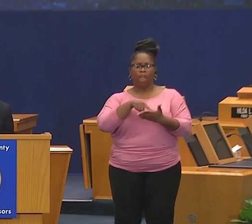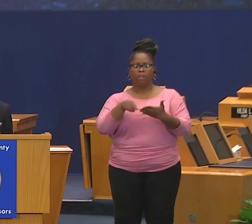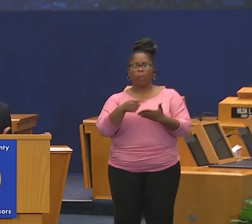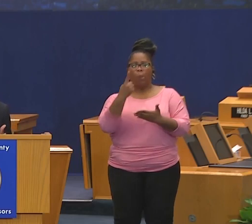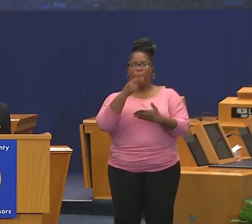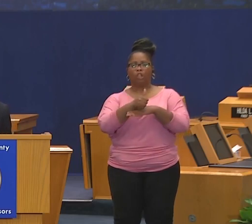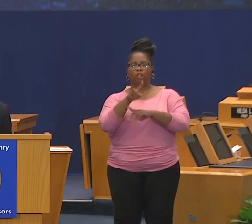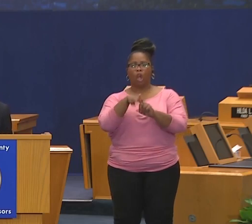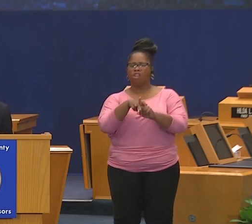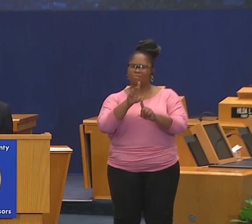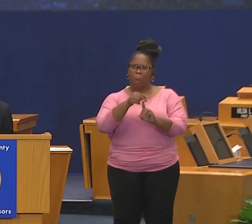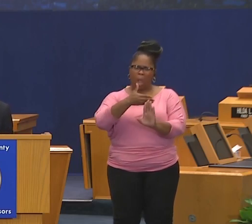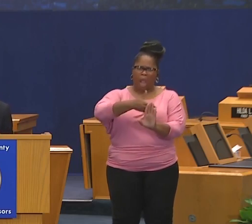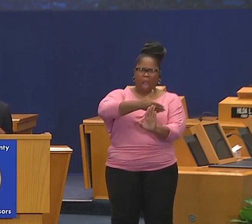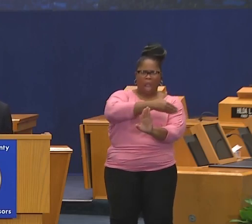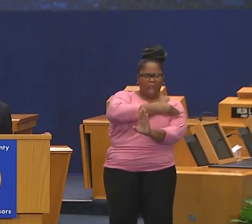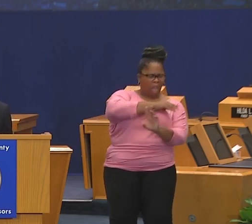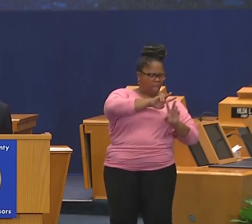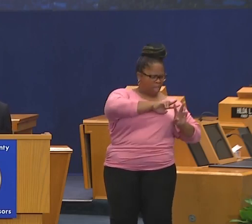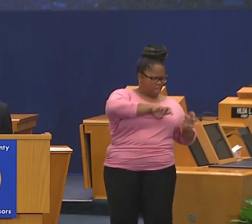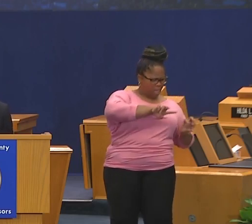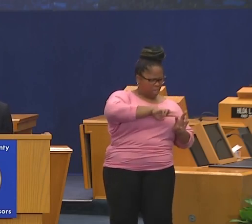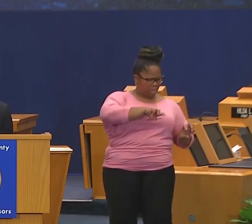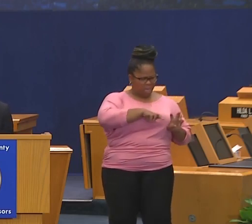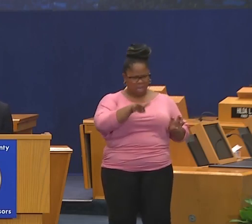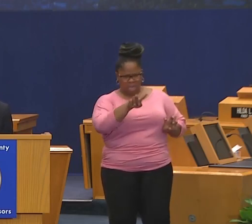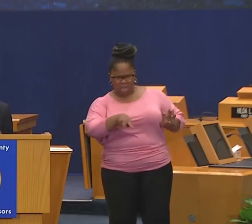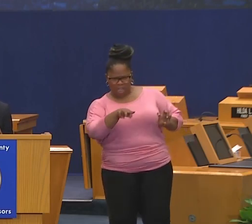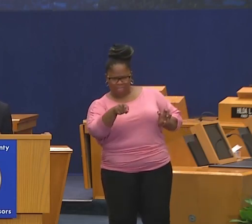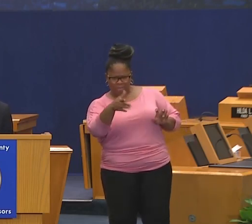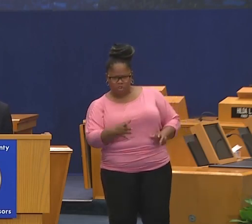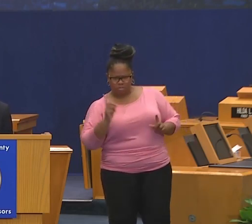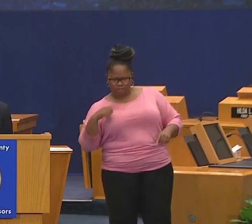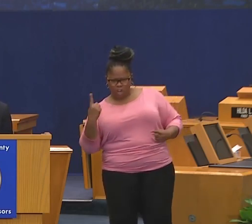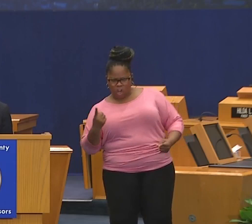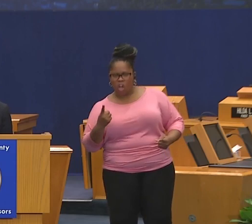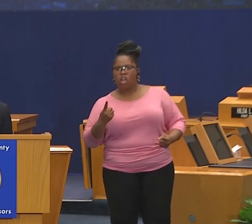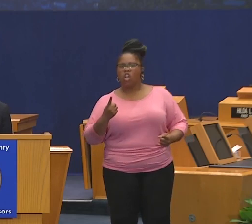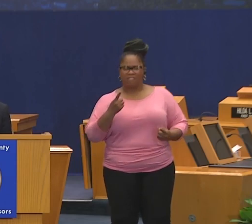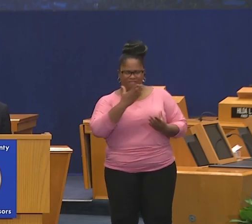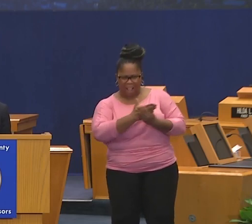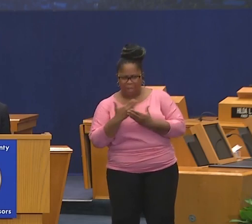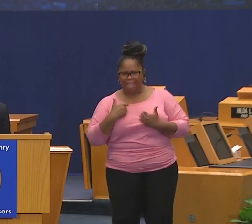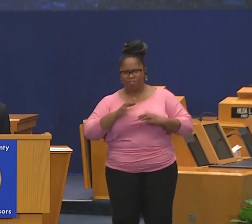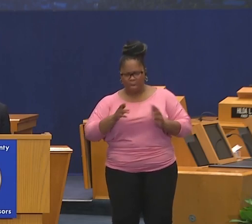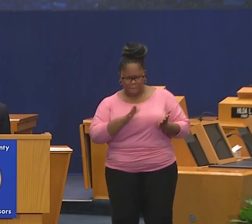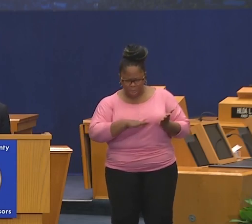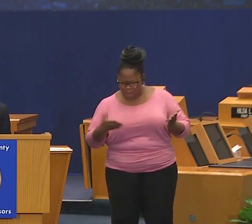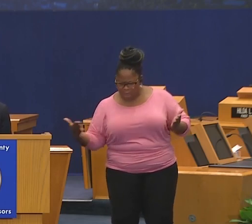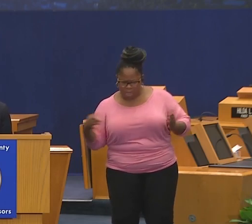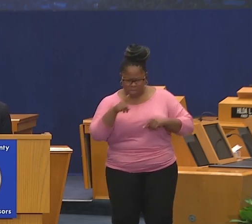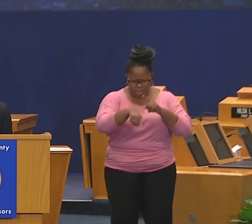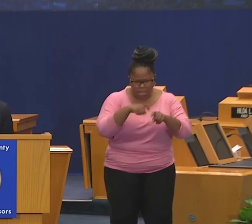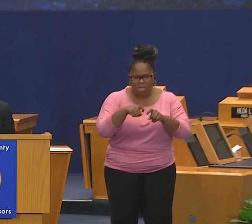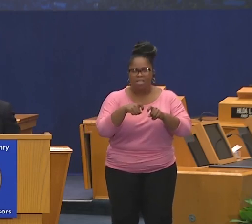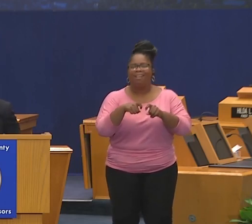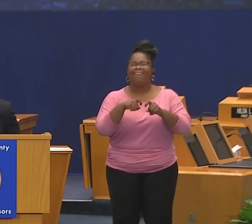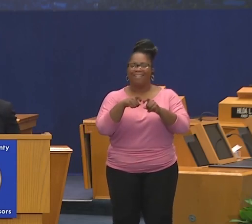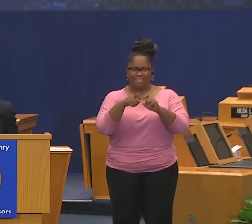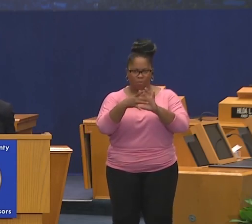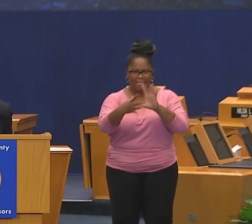who can be safely released without anyone being harmed. And so we've done that. Our jail,